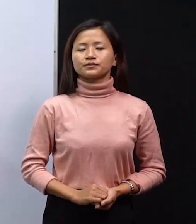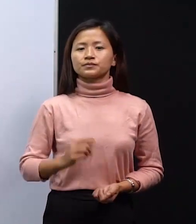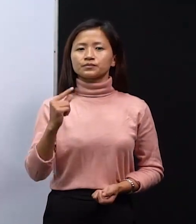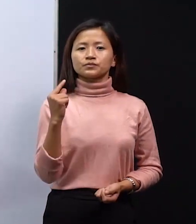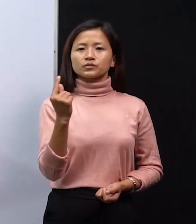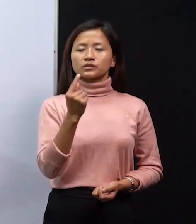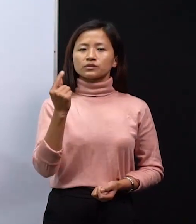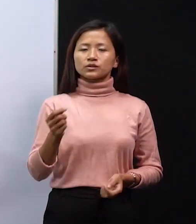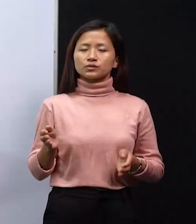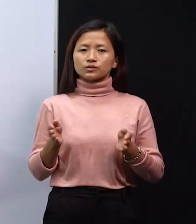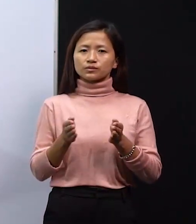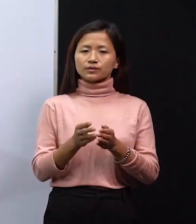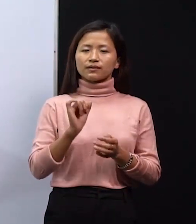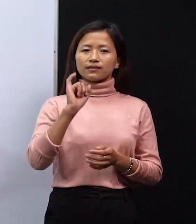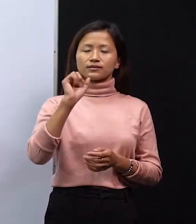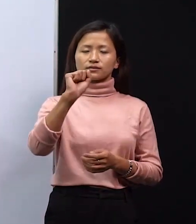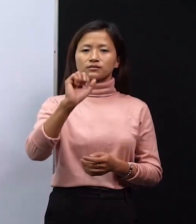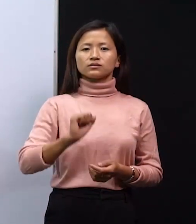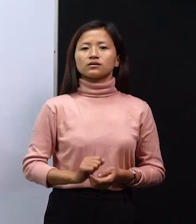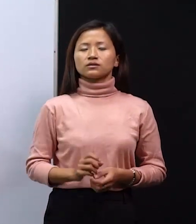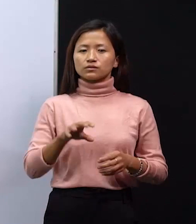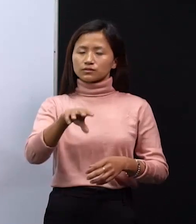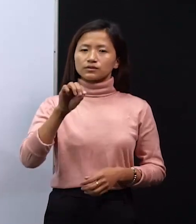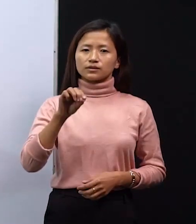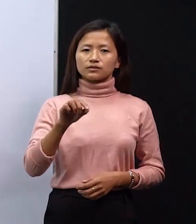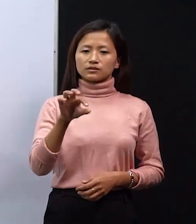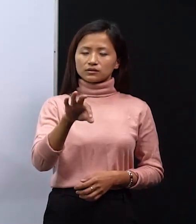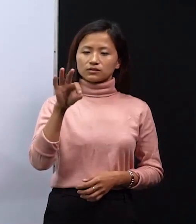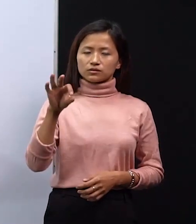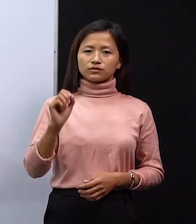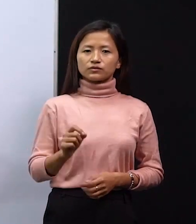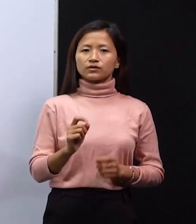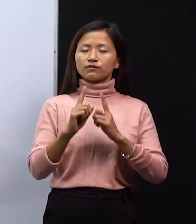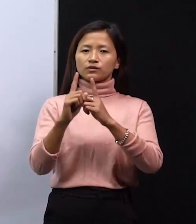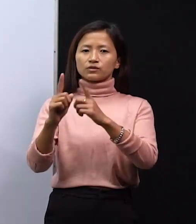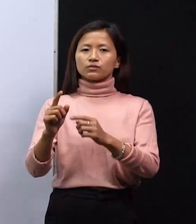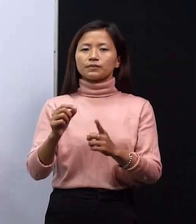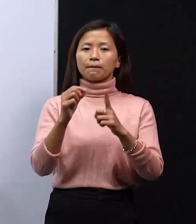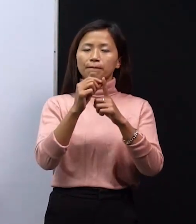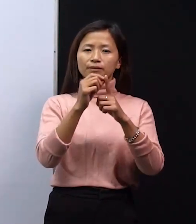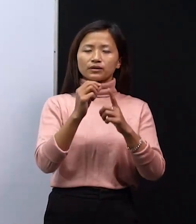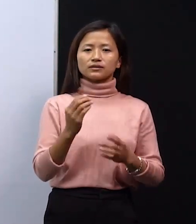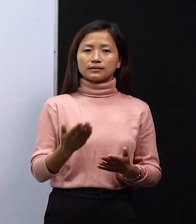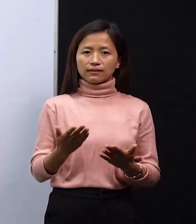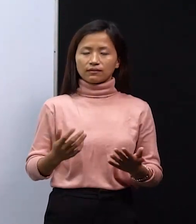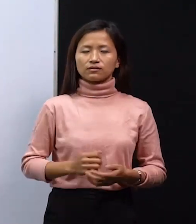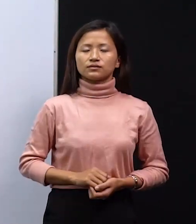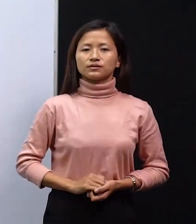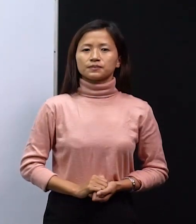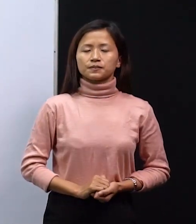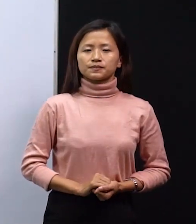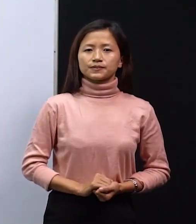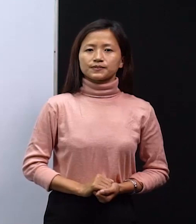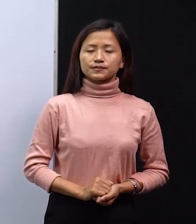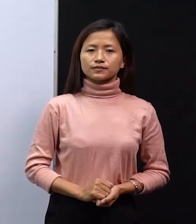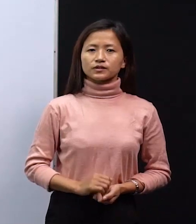Use a suitable identity to get each of the following products. Now, they have